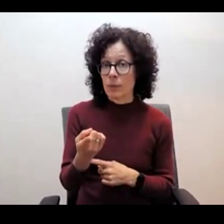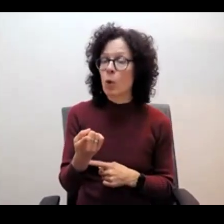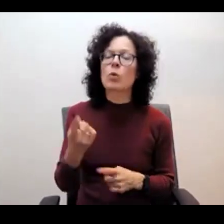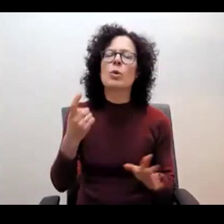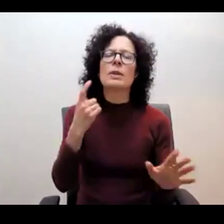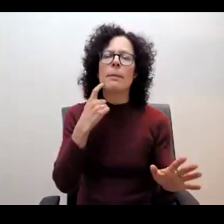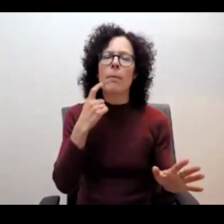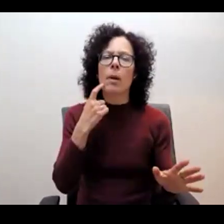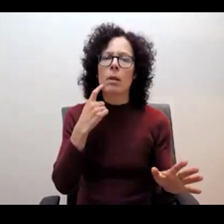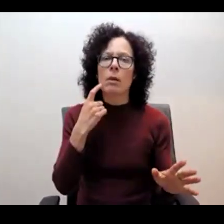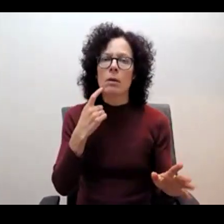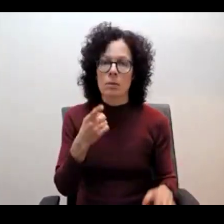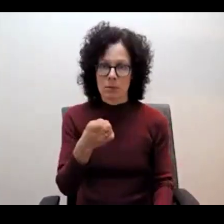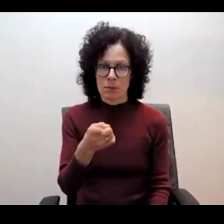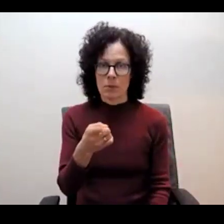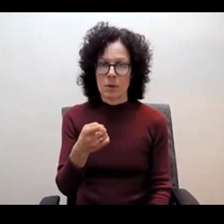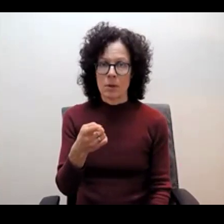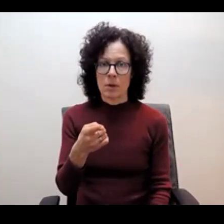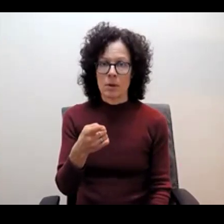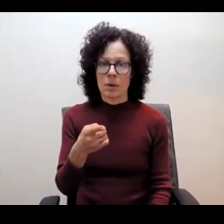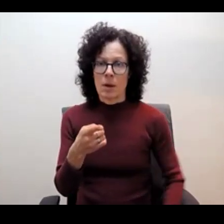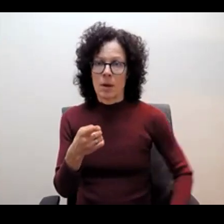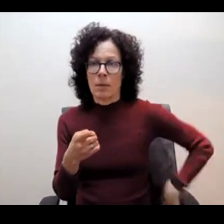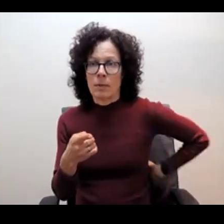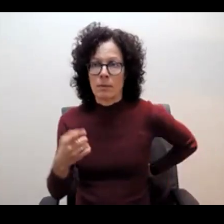version. Let's do the one with the hand on the shoulder.